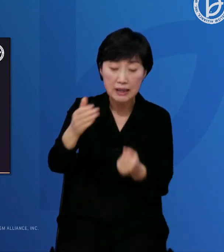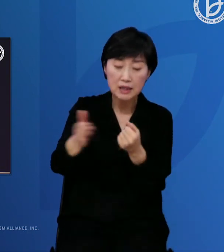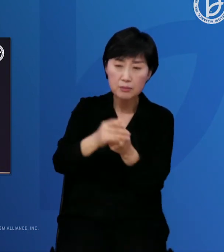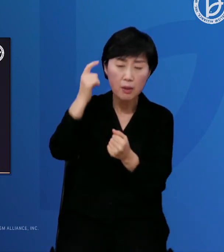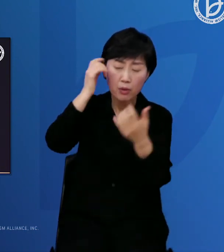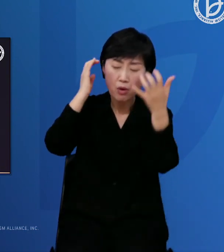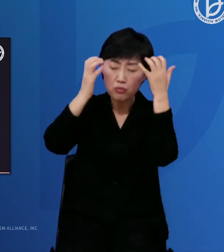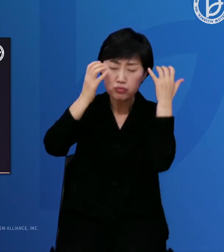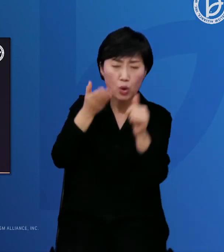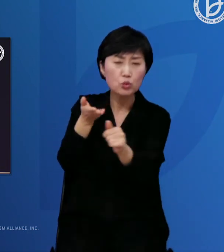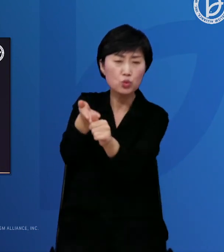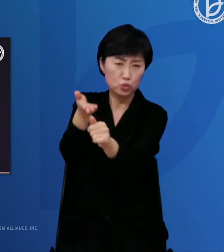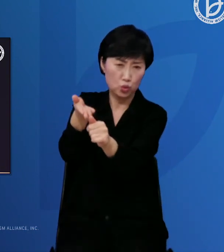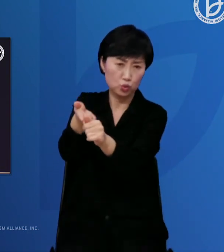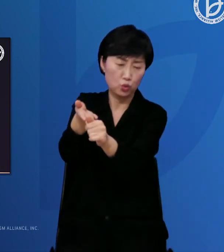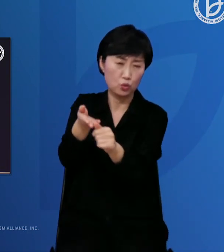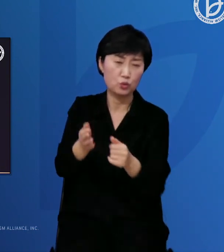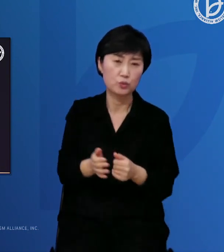do.